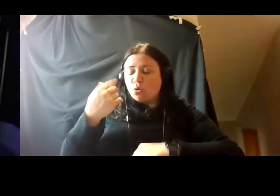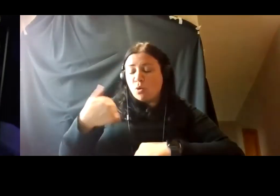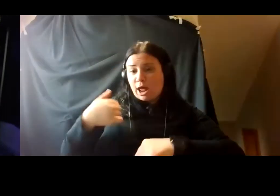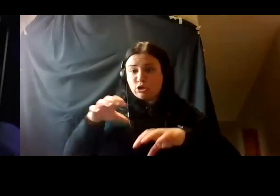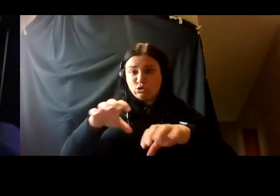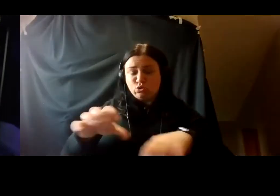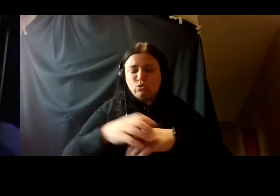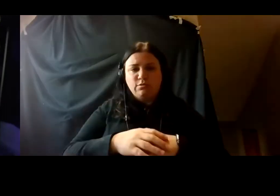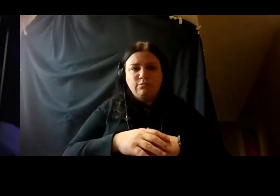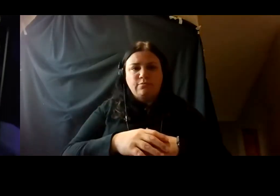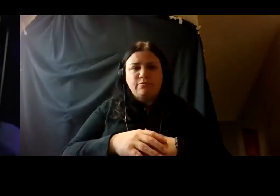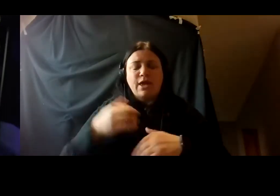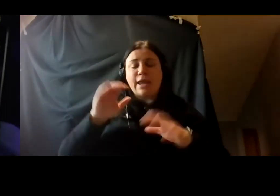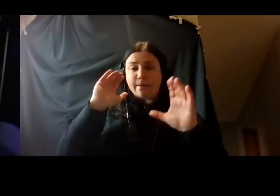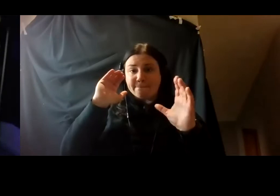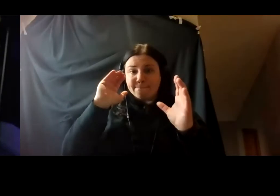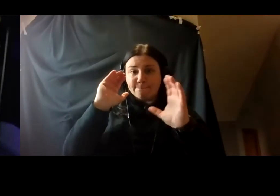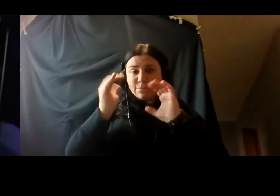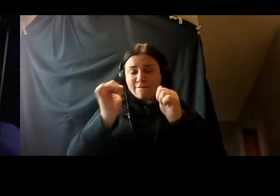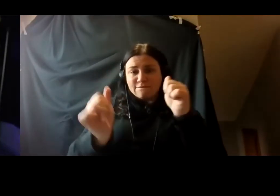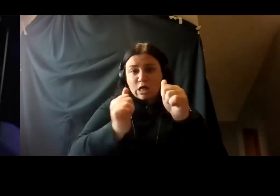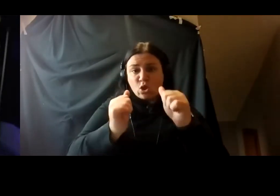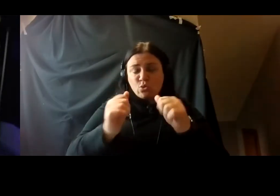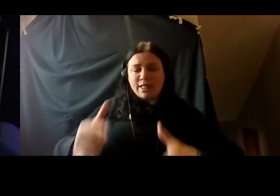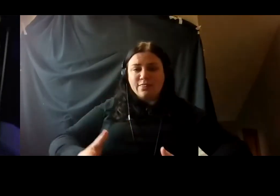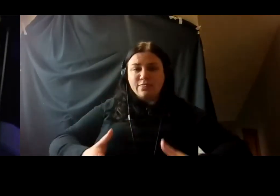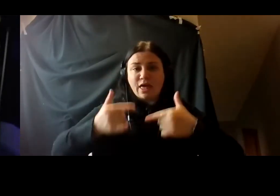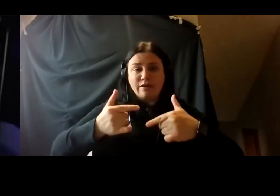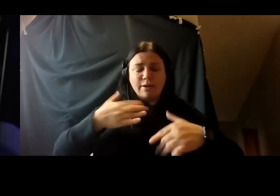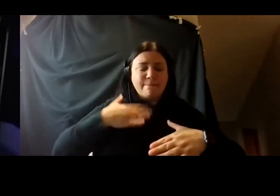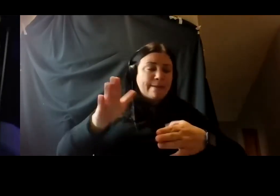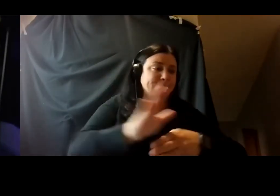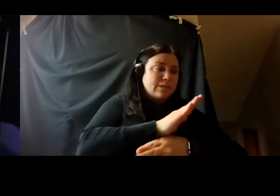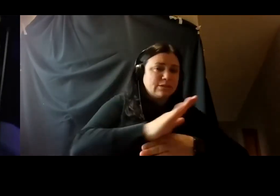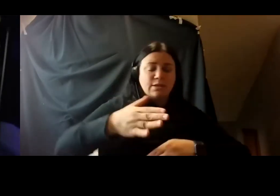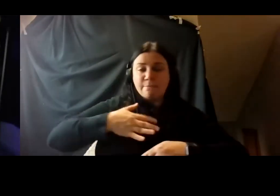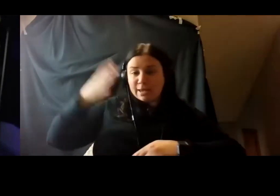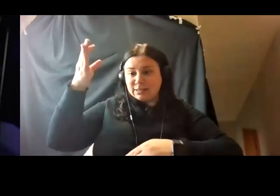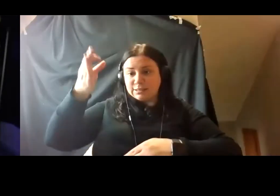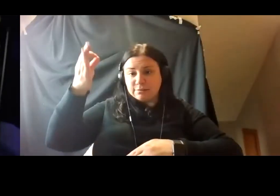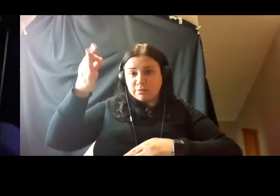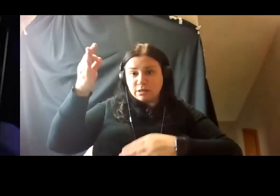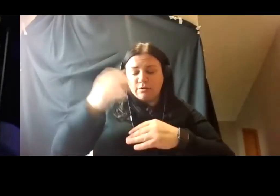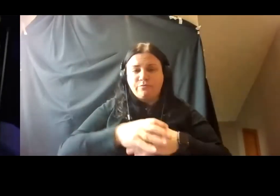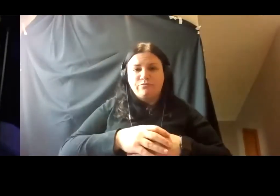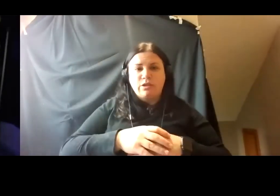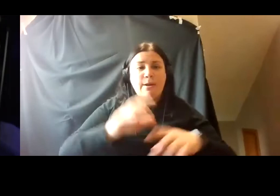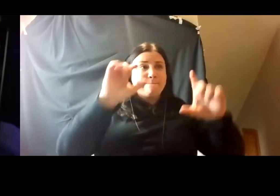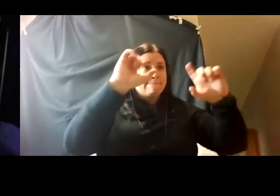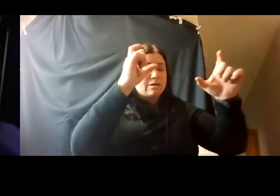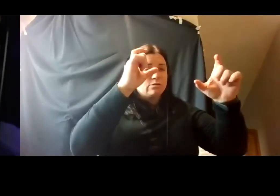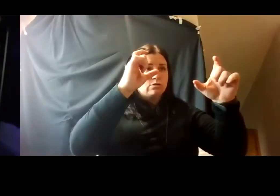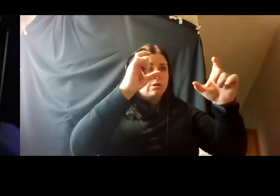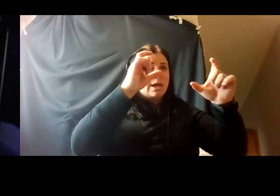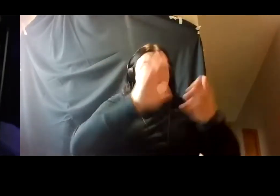And I just mirror that in life, in my business, in my speaking, and everything that I do. From basketball, I just put that into